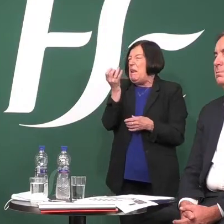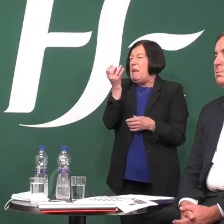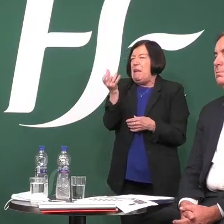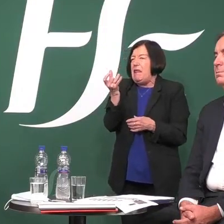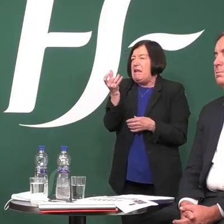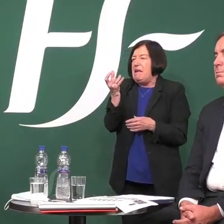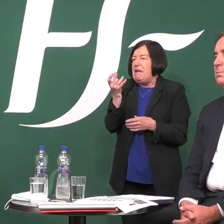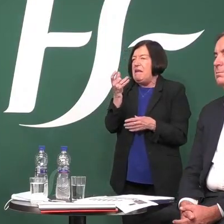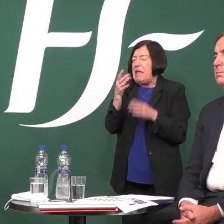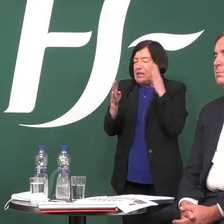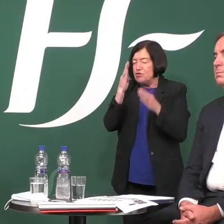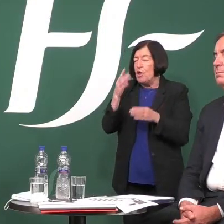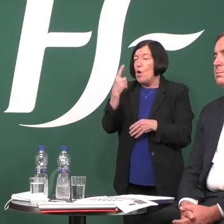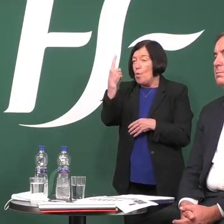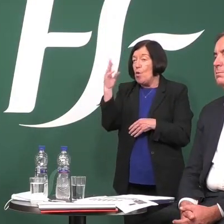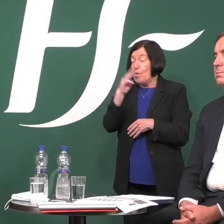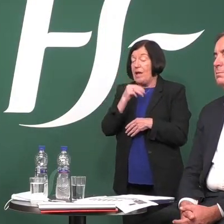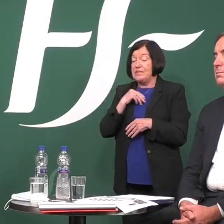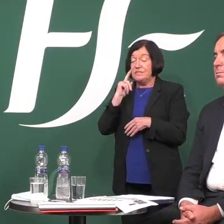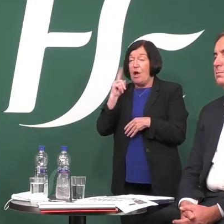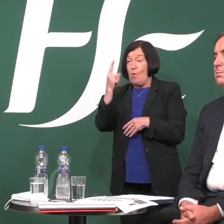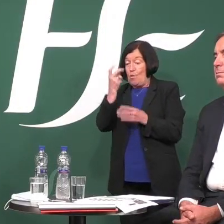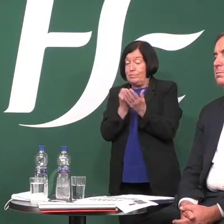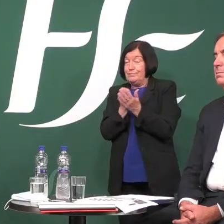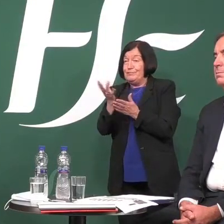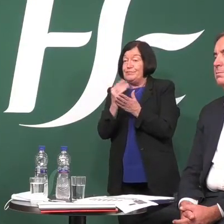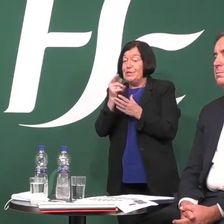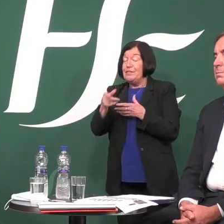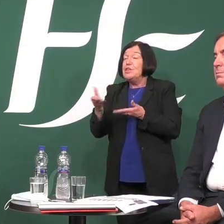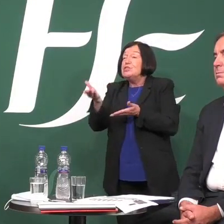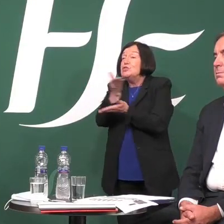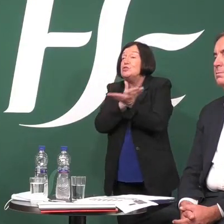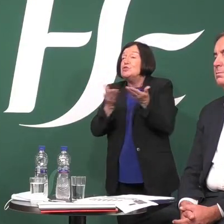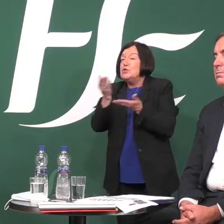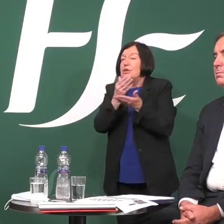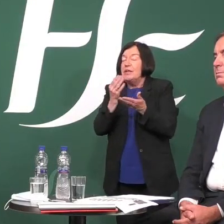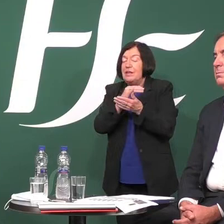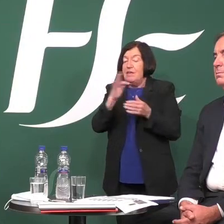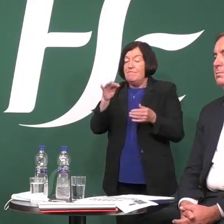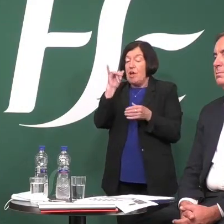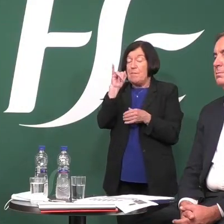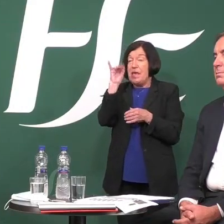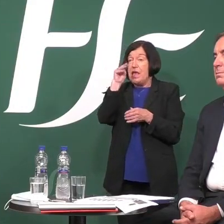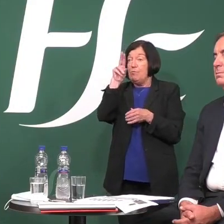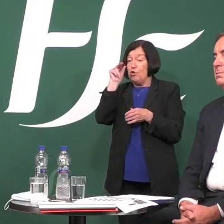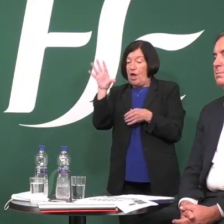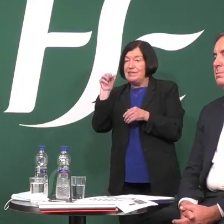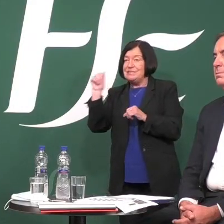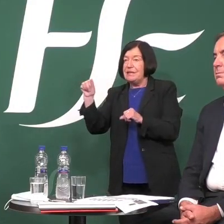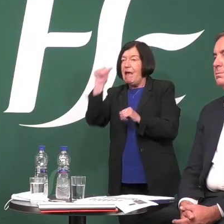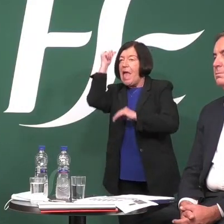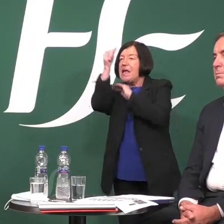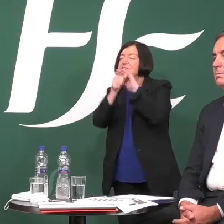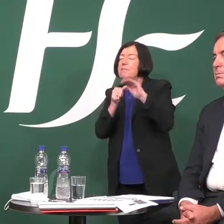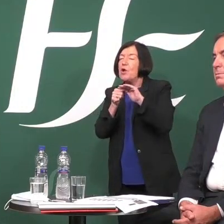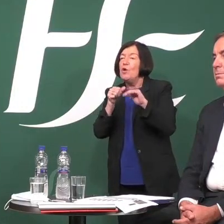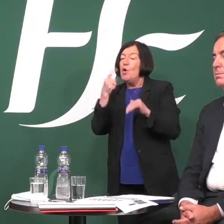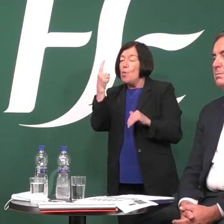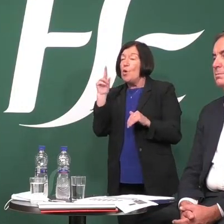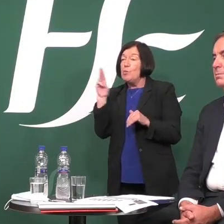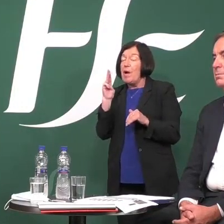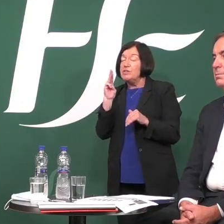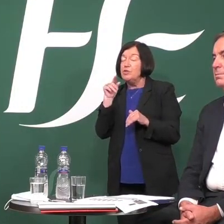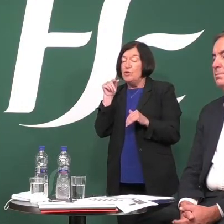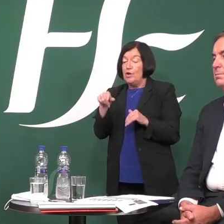And one possibility, I saw an expression during the week in one of the discussions about this, is immunological détente. So one possibility is that you get